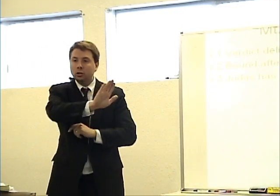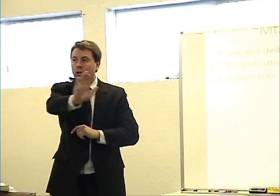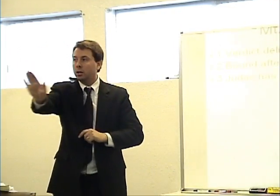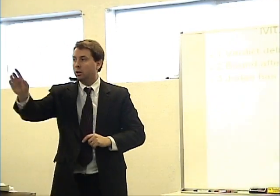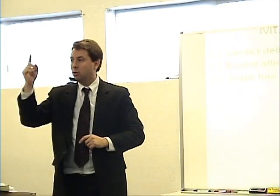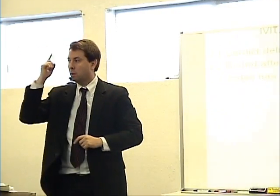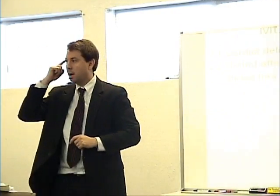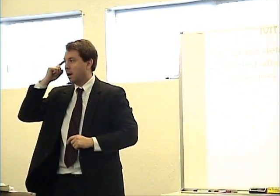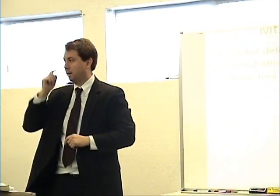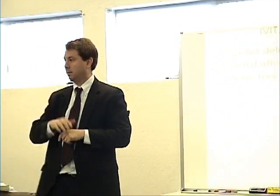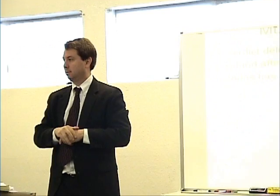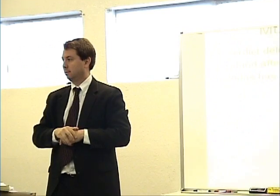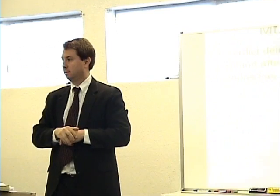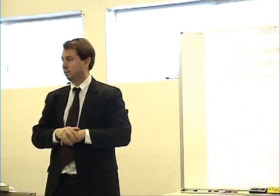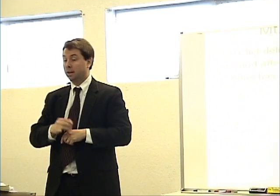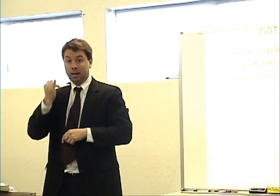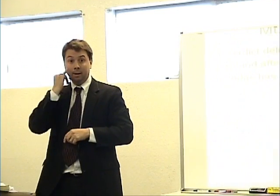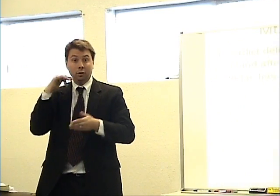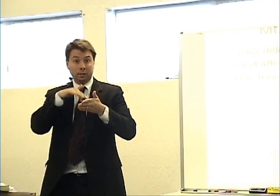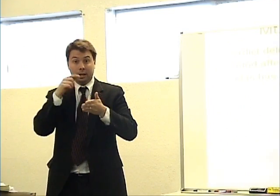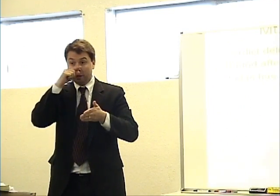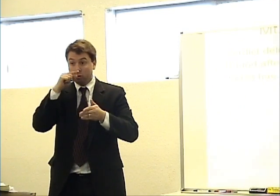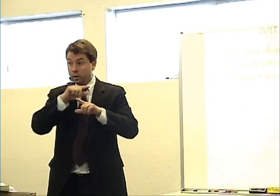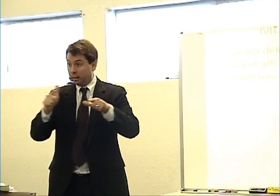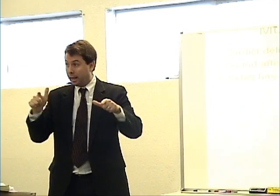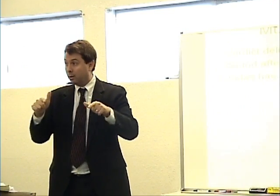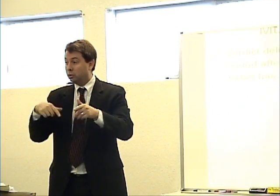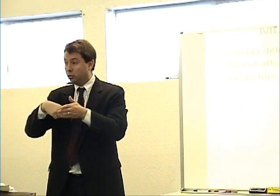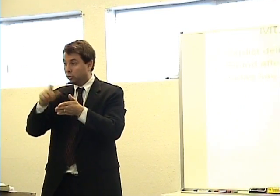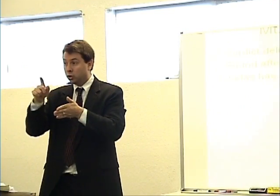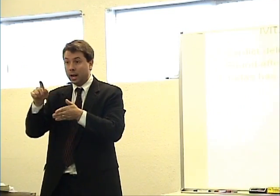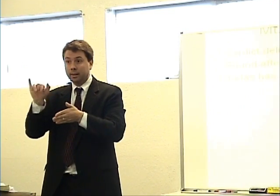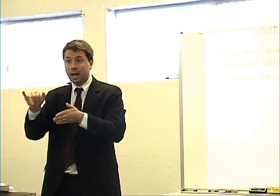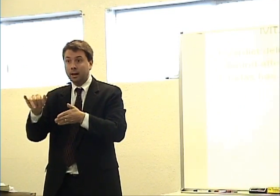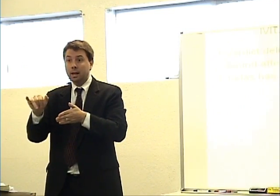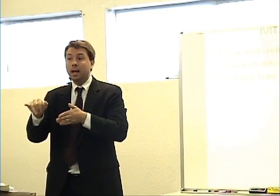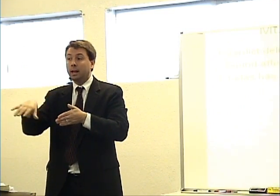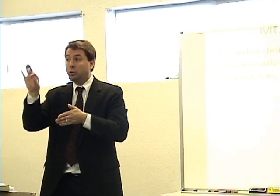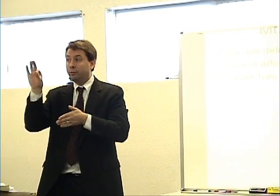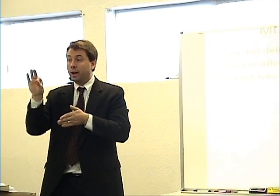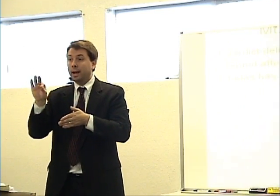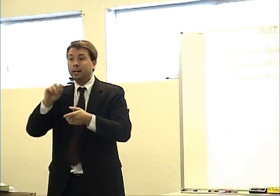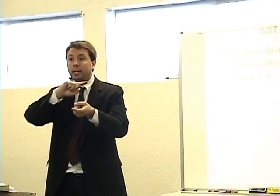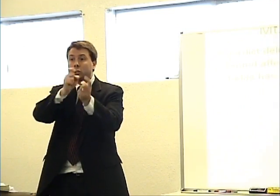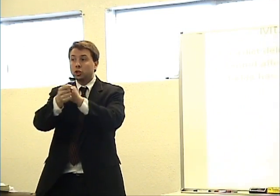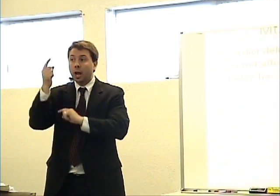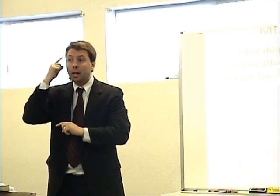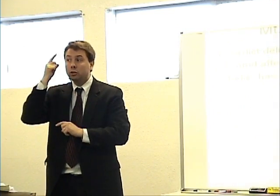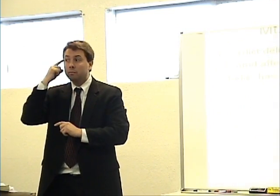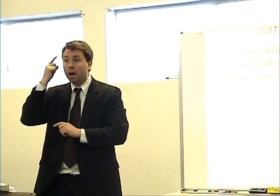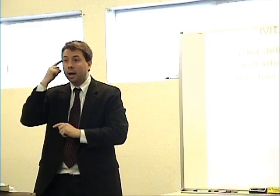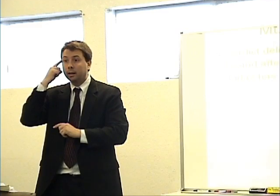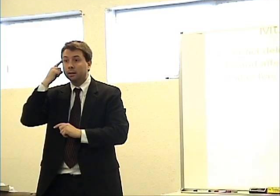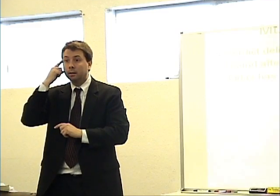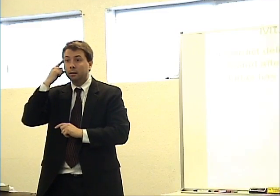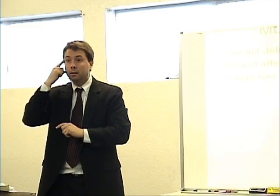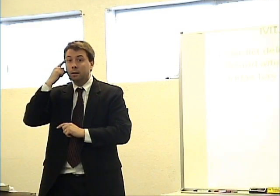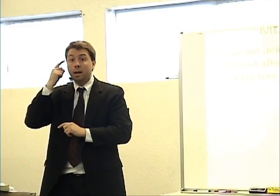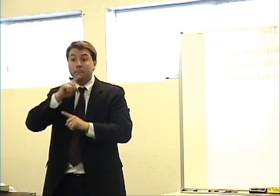changing your mind. If you study the Greek language, you will check that, and you'll find it's a change of mind, but